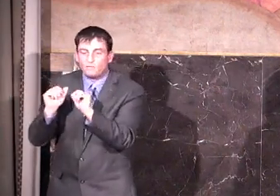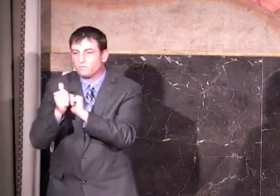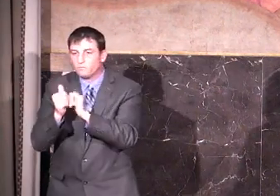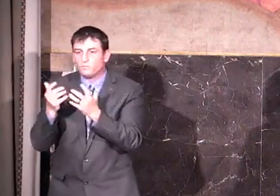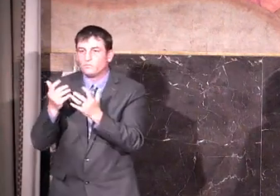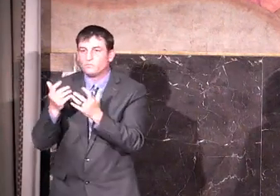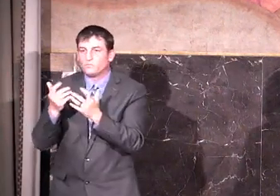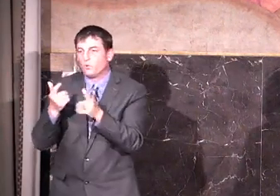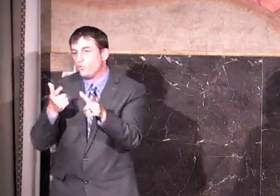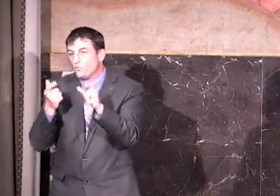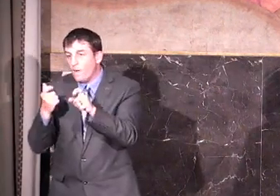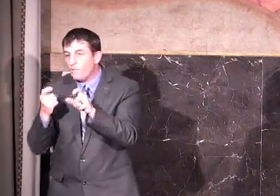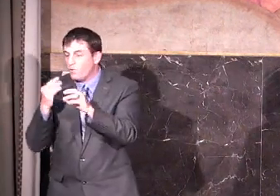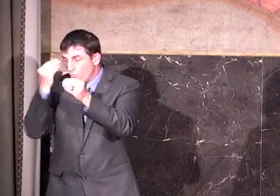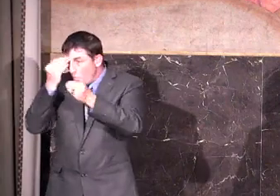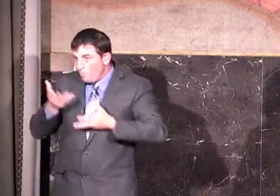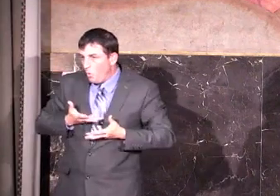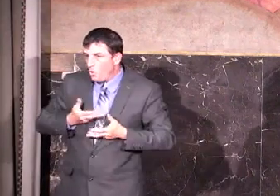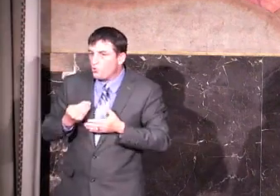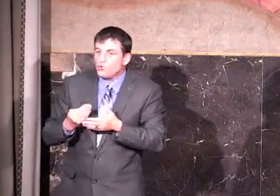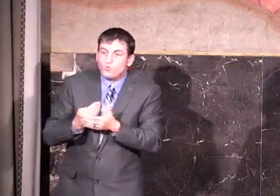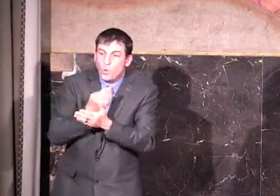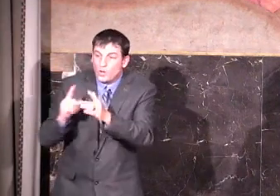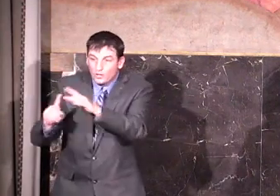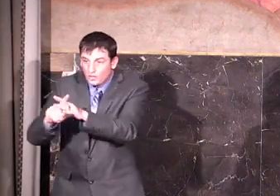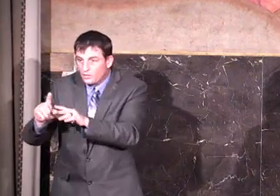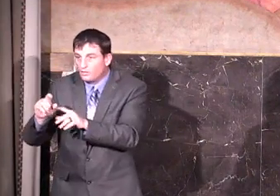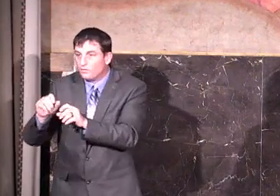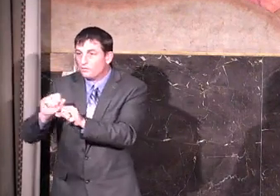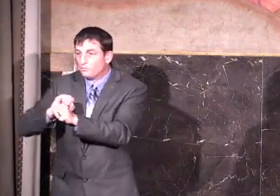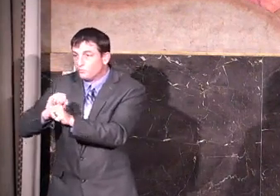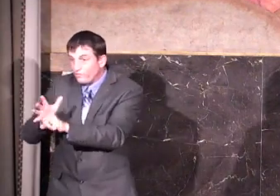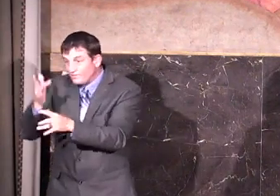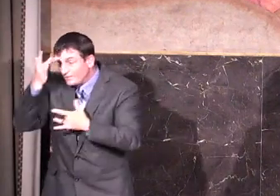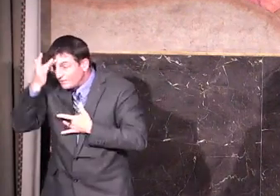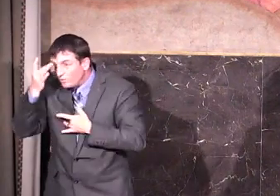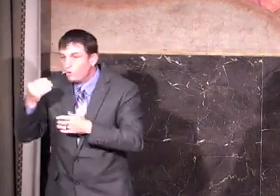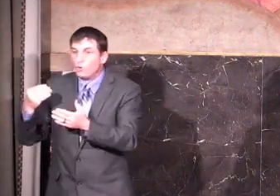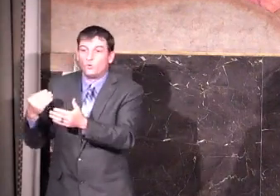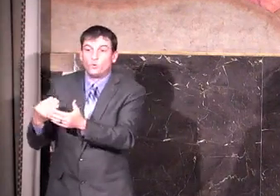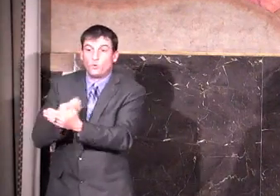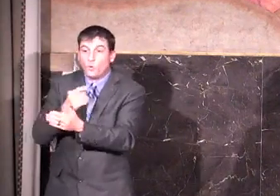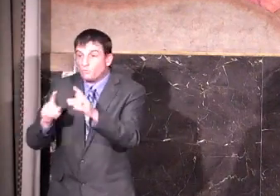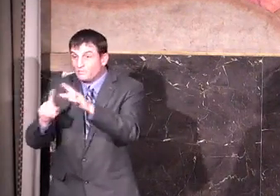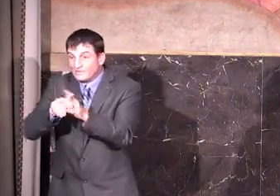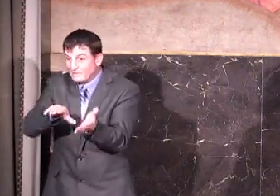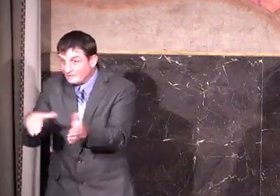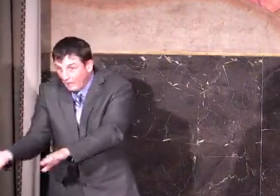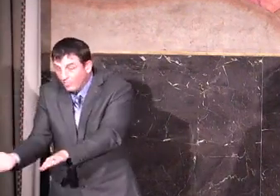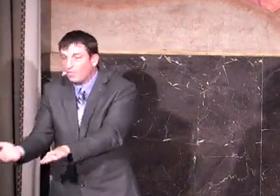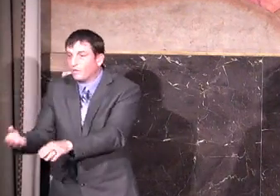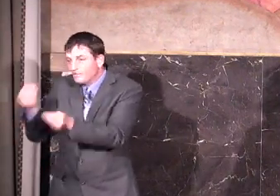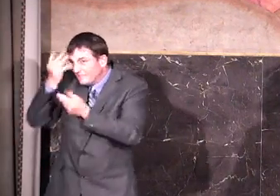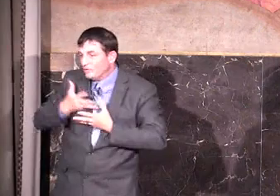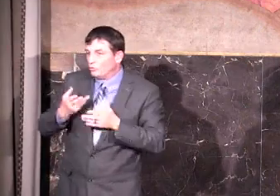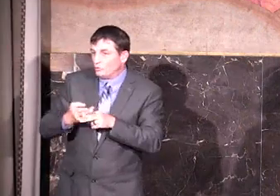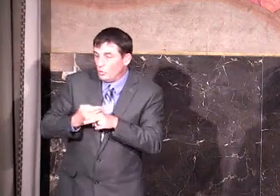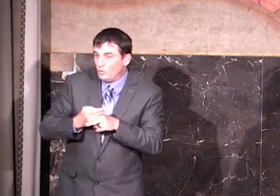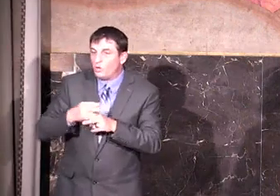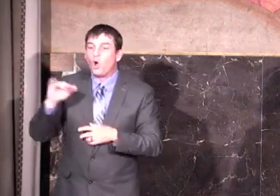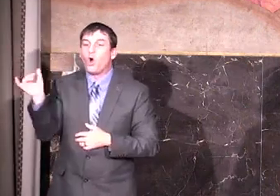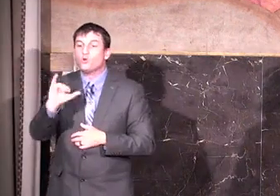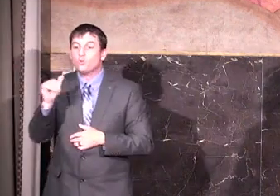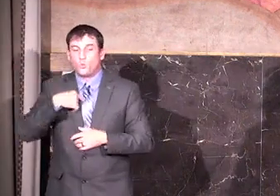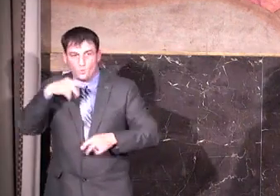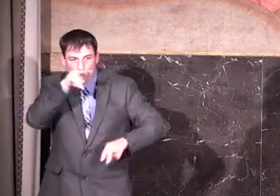of new cases, new deaths as quickly as possible. We are also looking at how our policies and